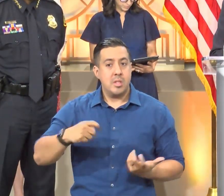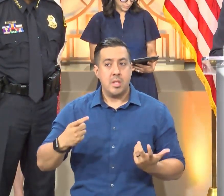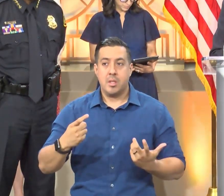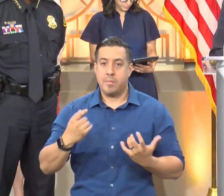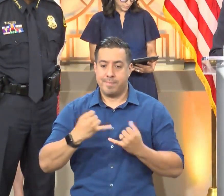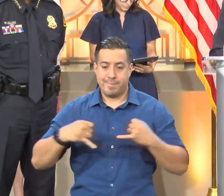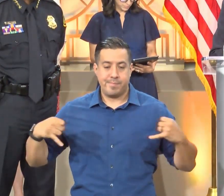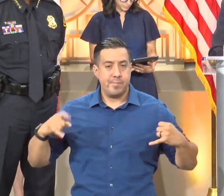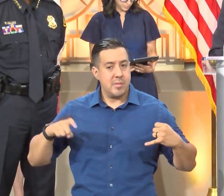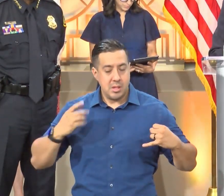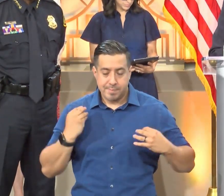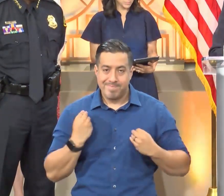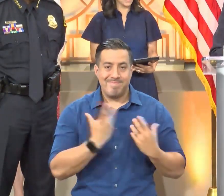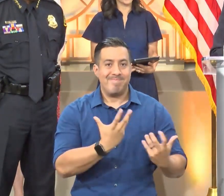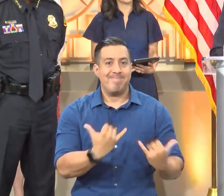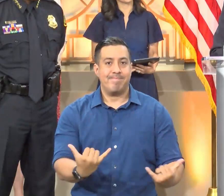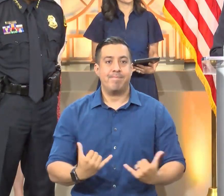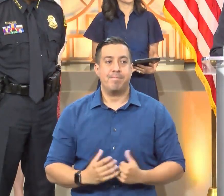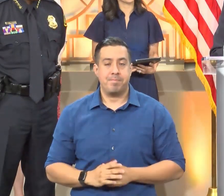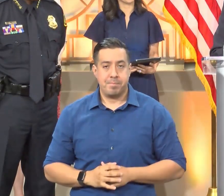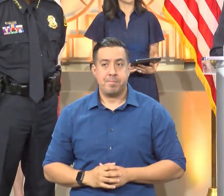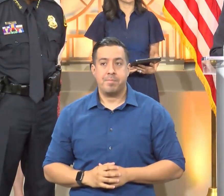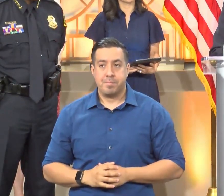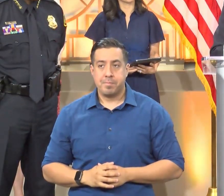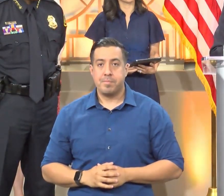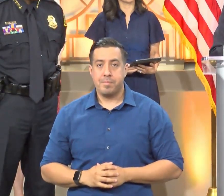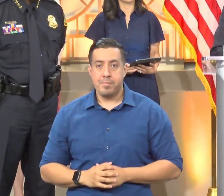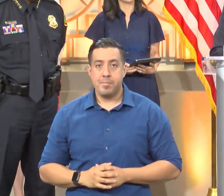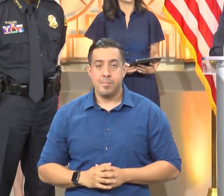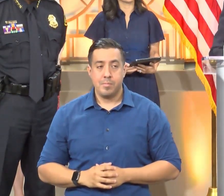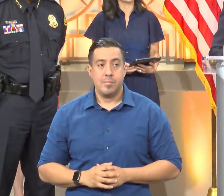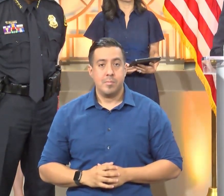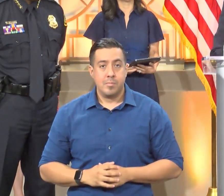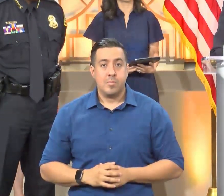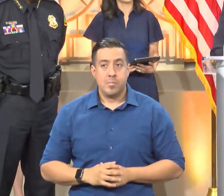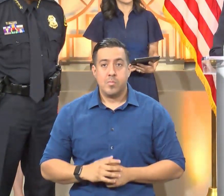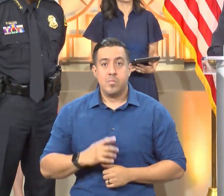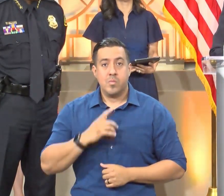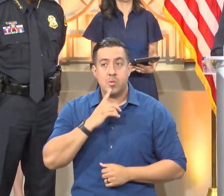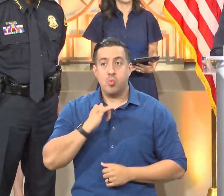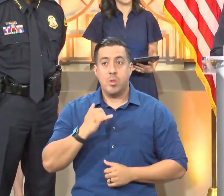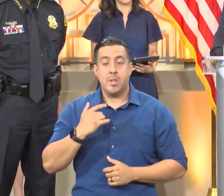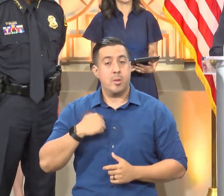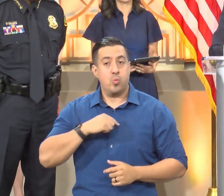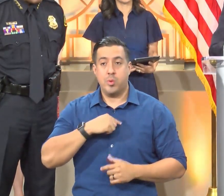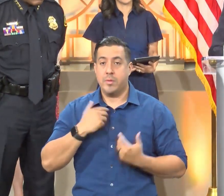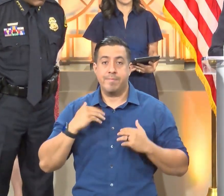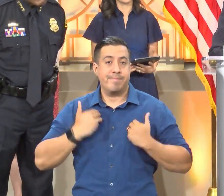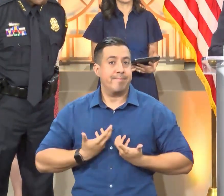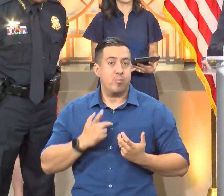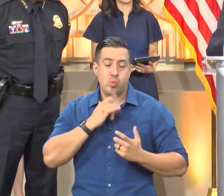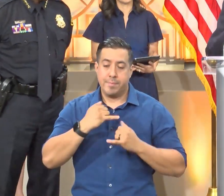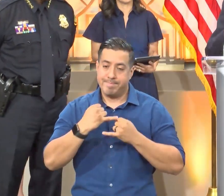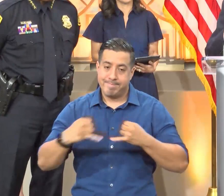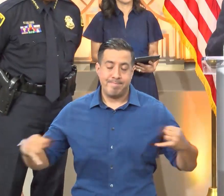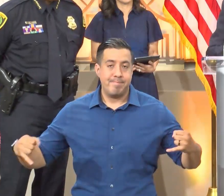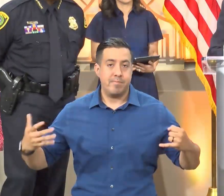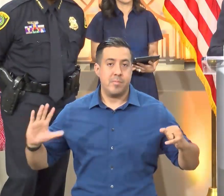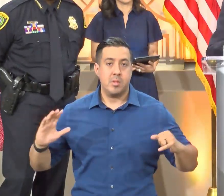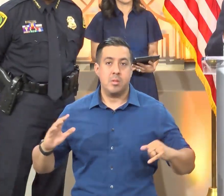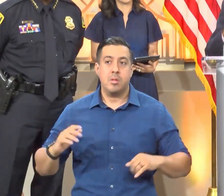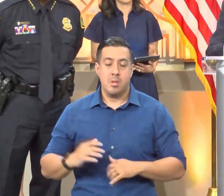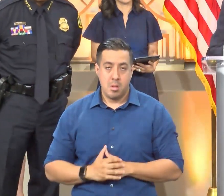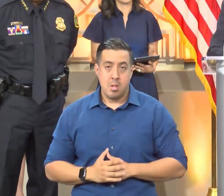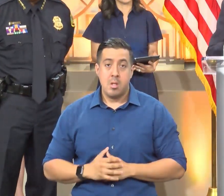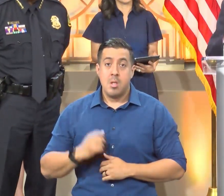line. And quite frankly, the line has to be drawn. For individuals who are